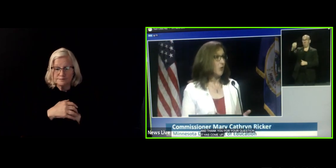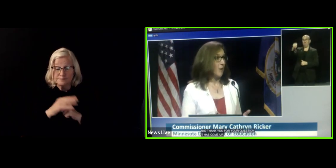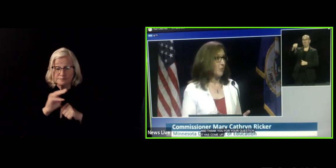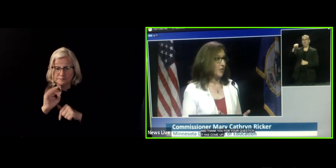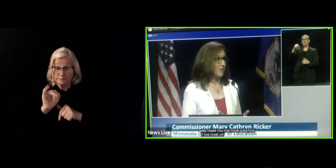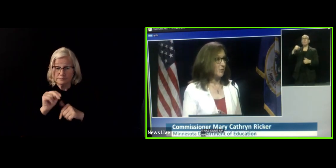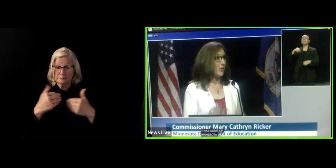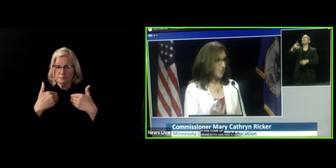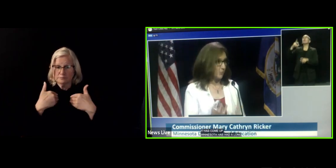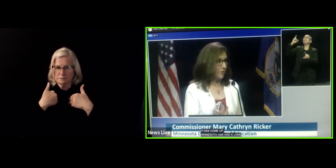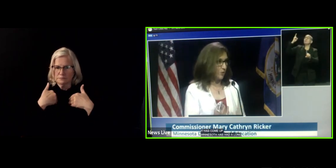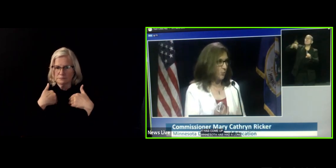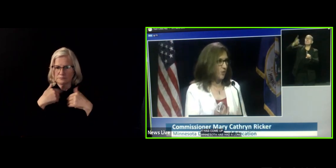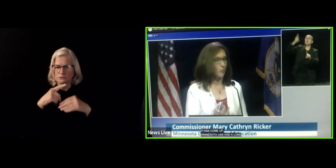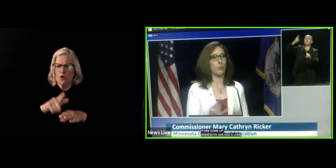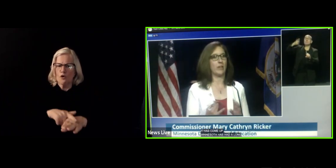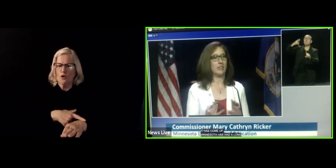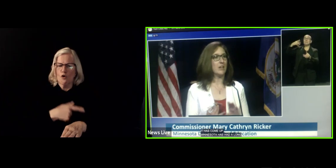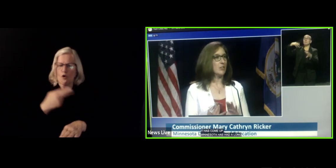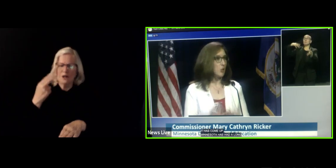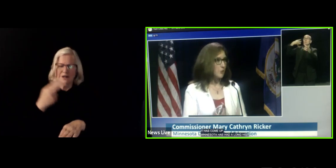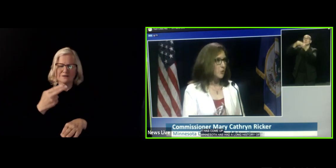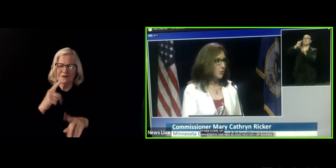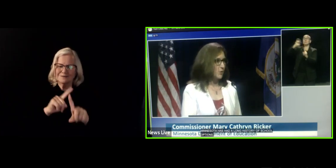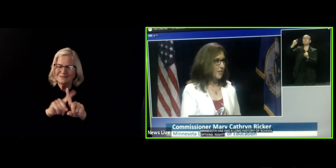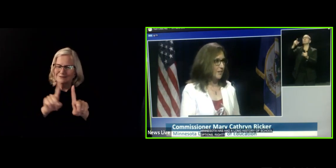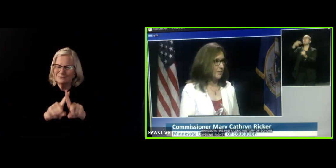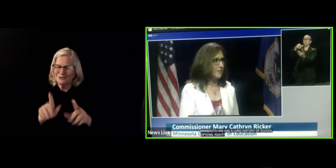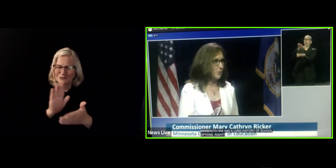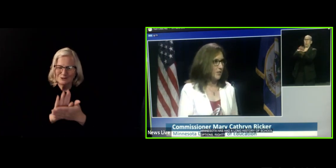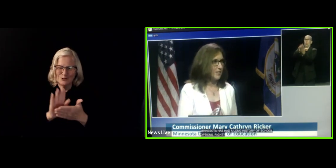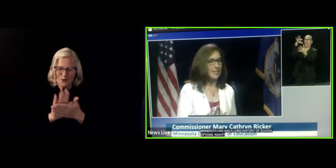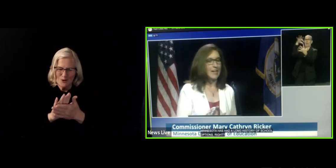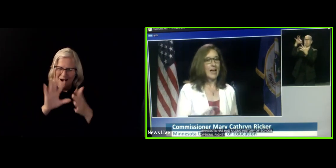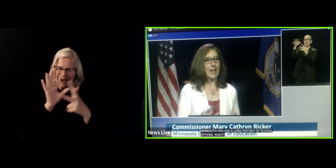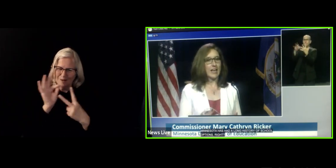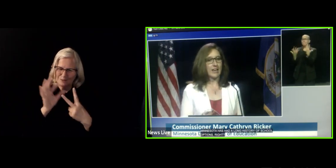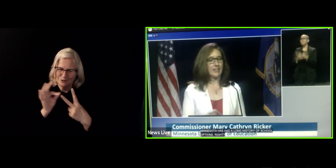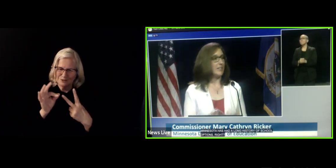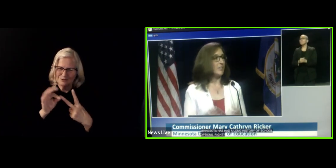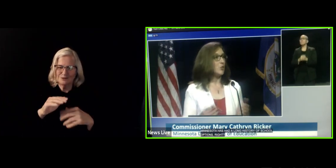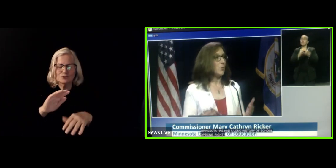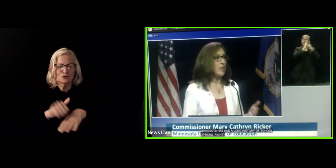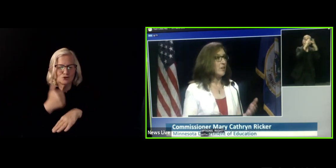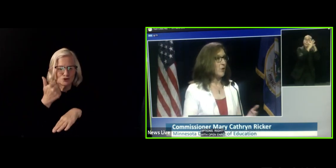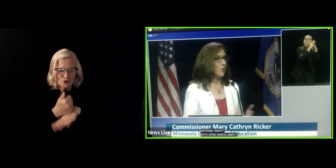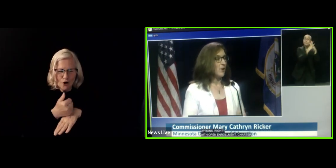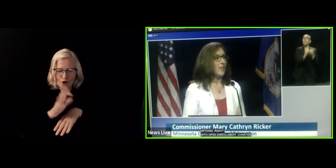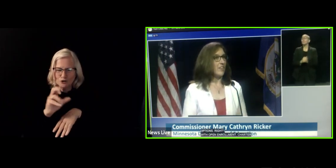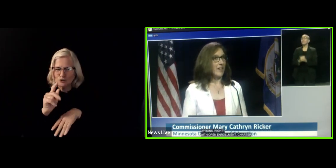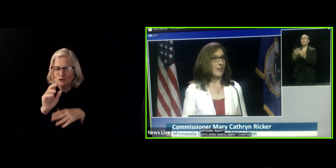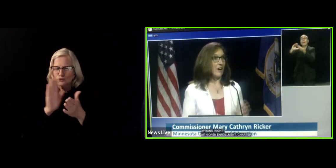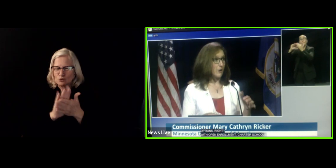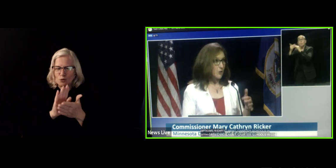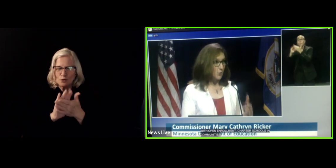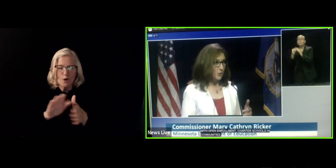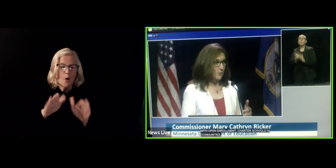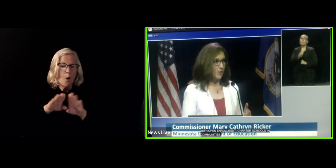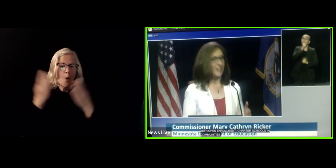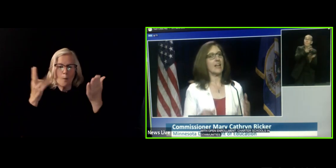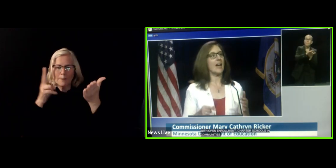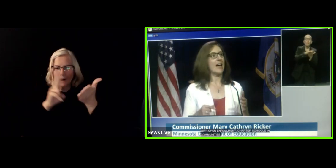school options, right? With open enrollment, charter schools in communities. And so we know that our